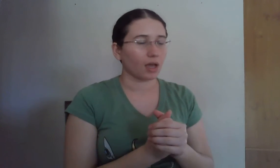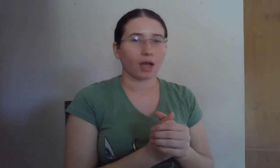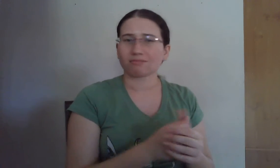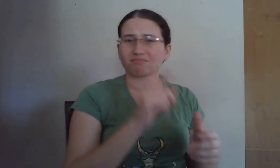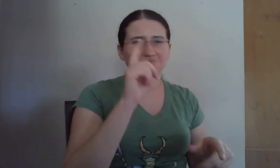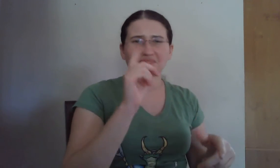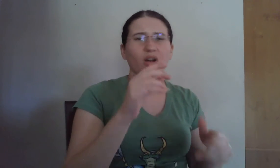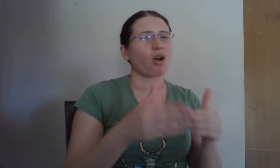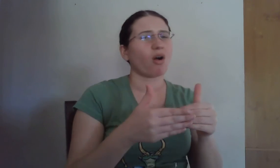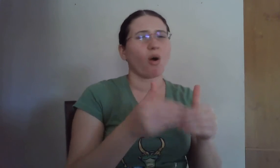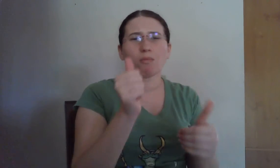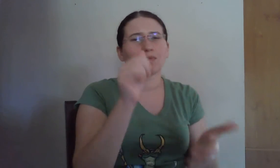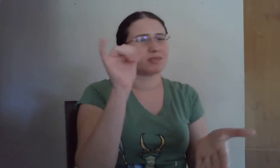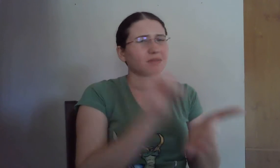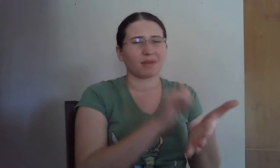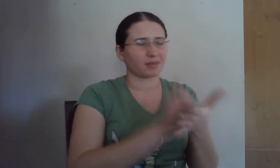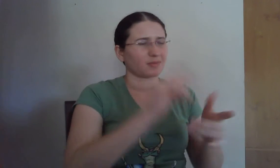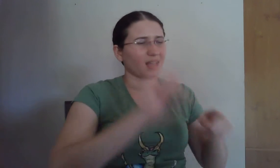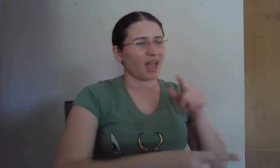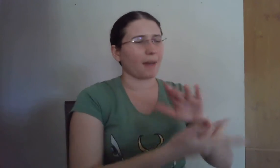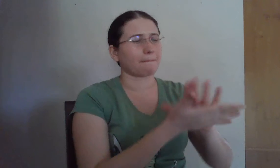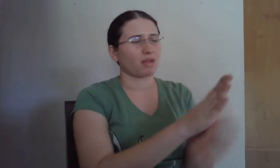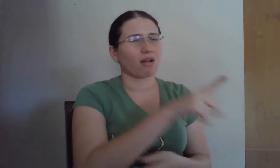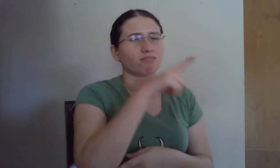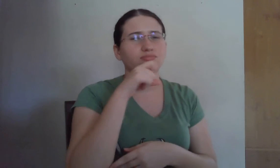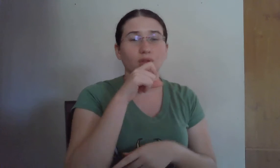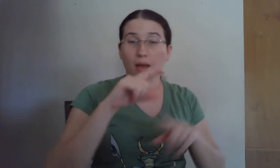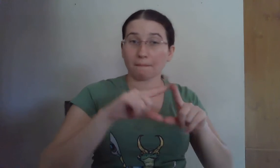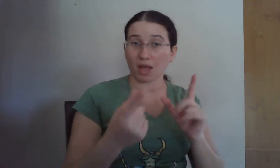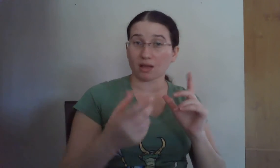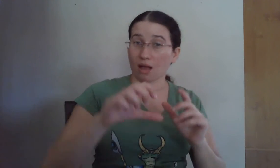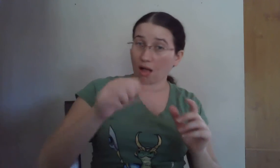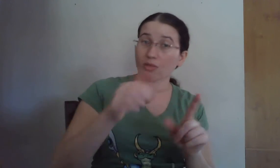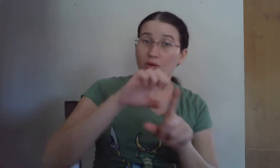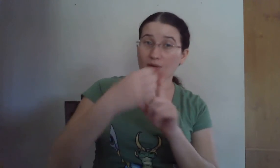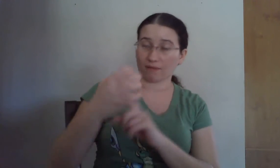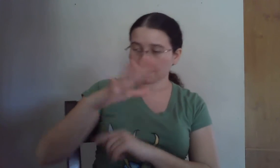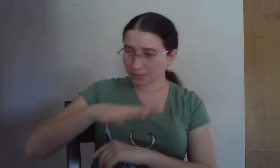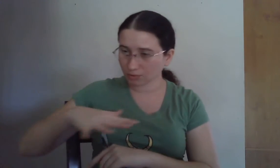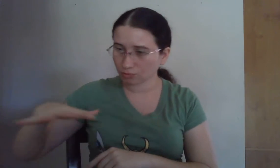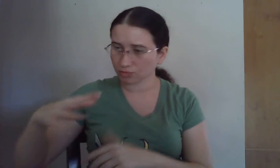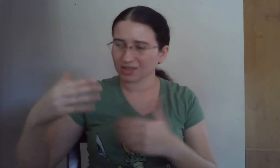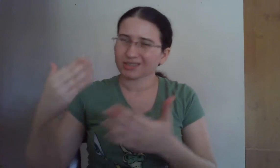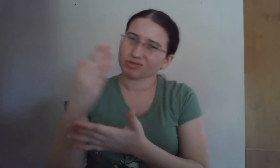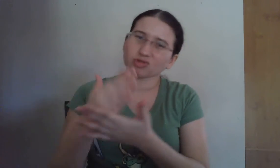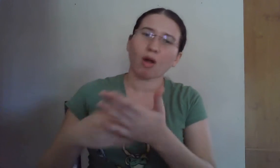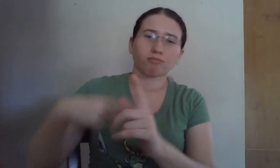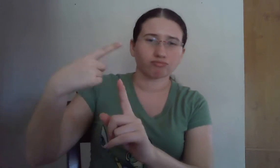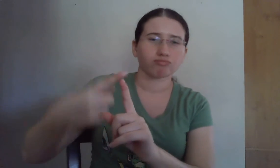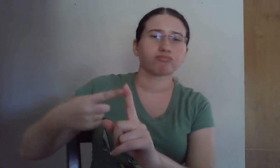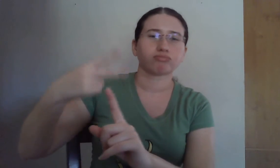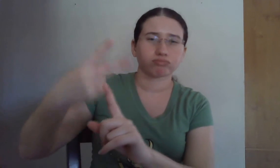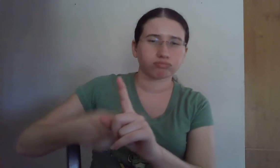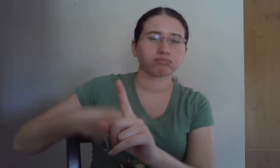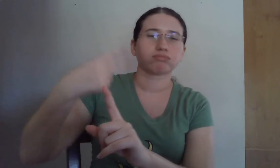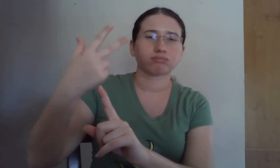And we have environments where we have months of humidity followed by months of dryness, and that is where